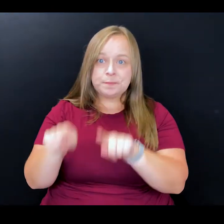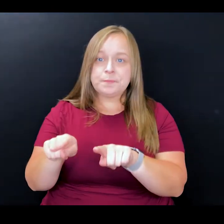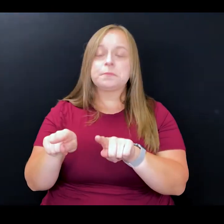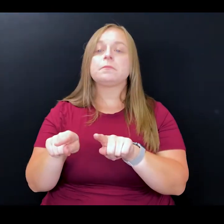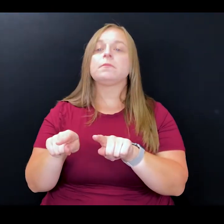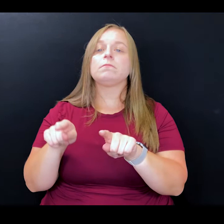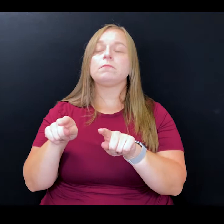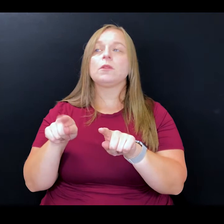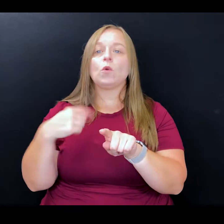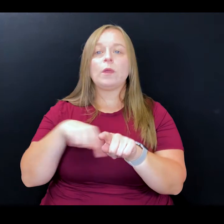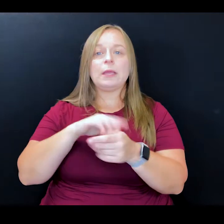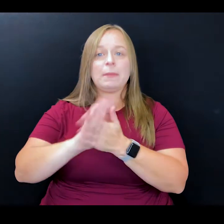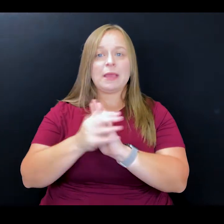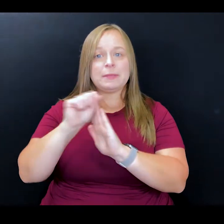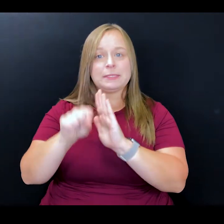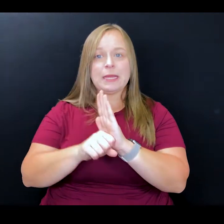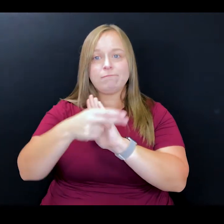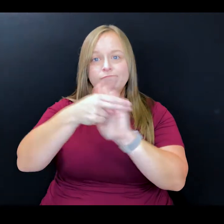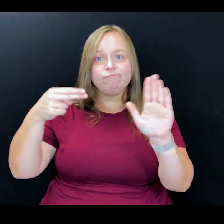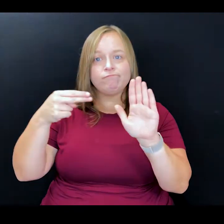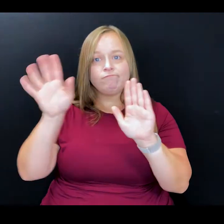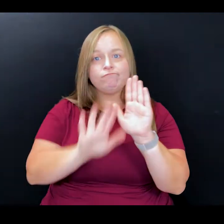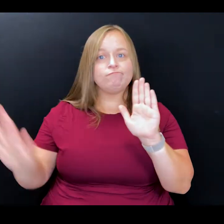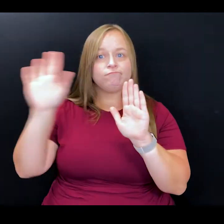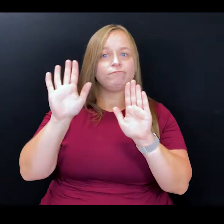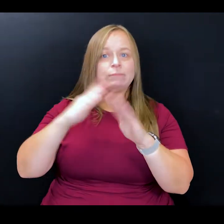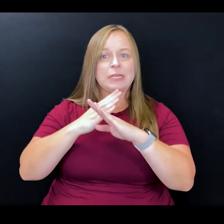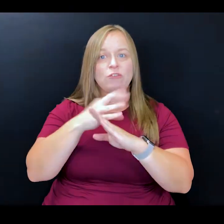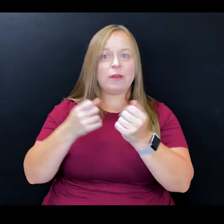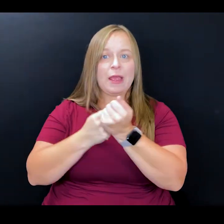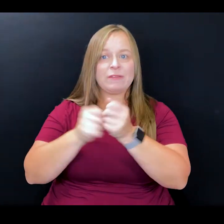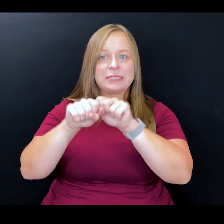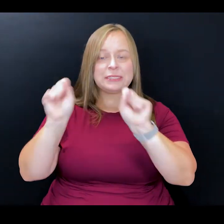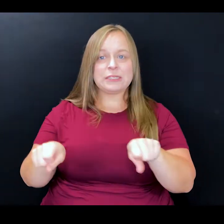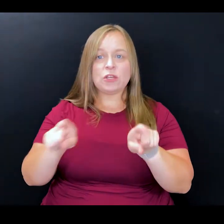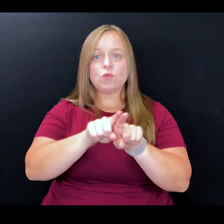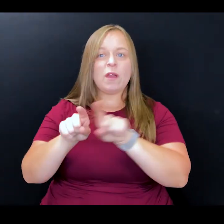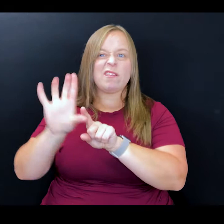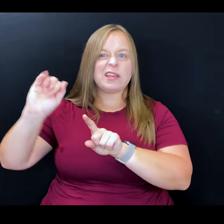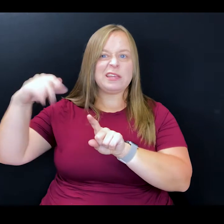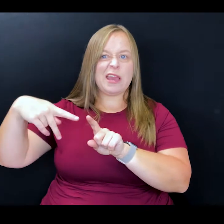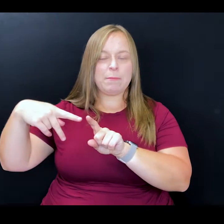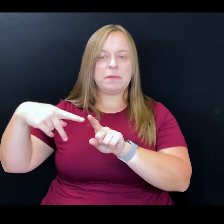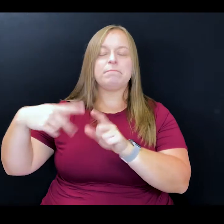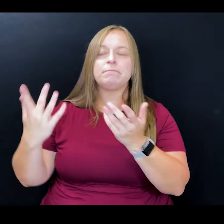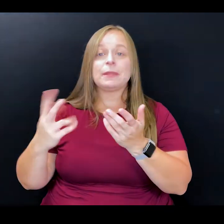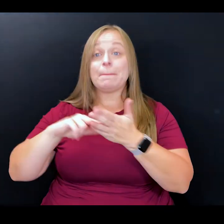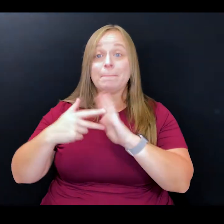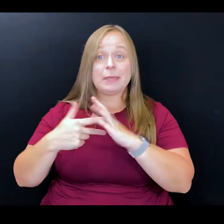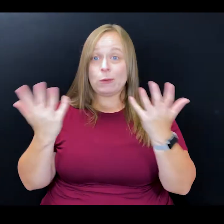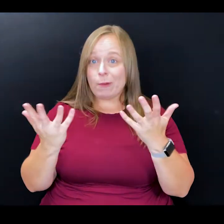2013, we became the statewide protection and advocacy system as well as the client assistance